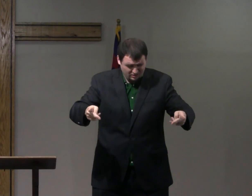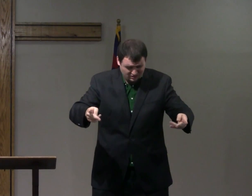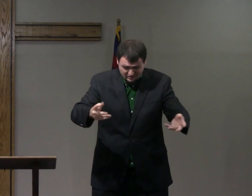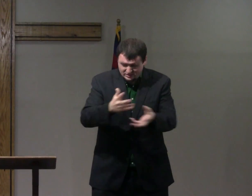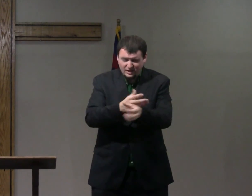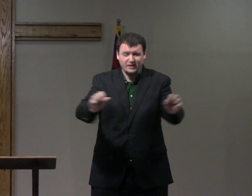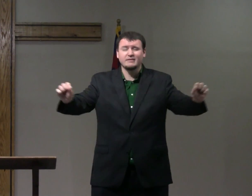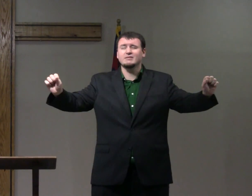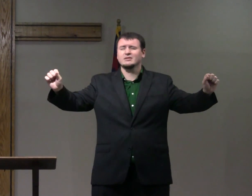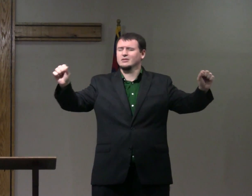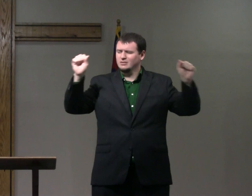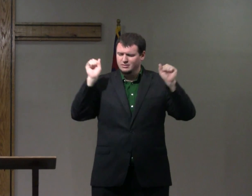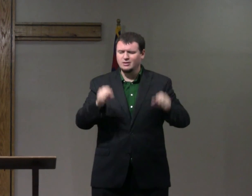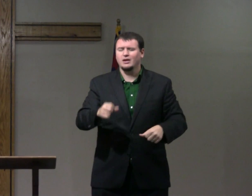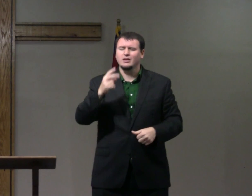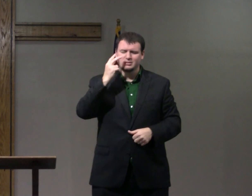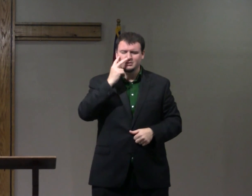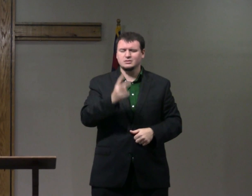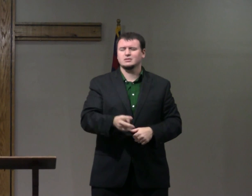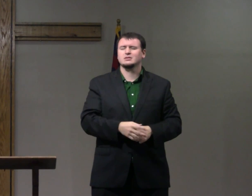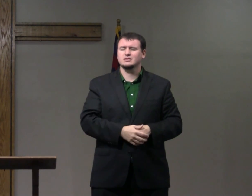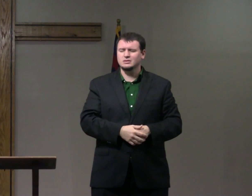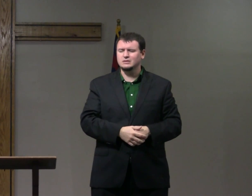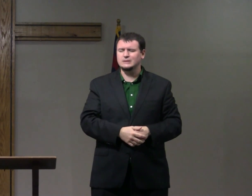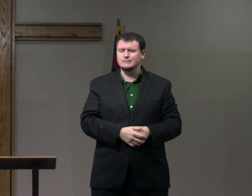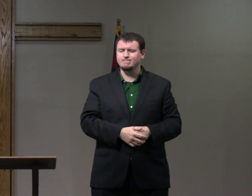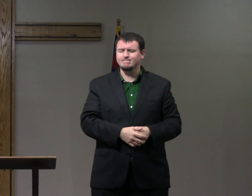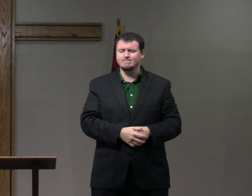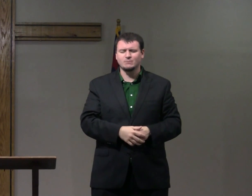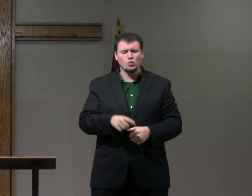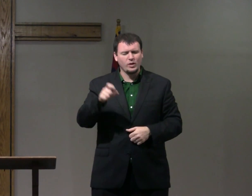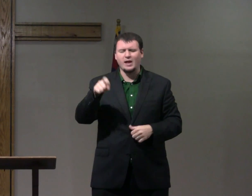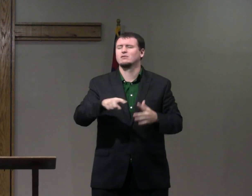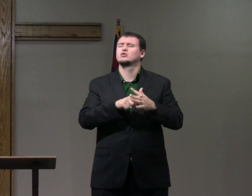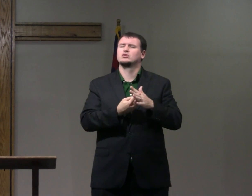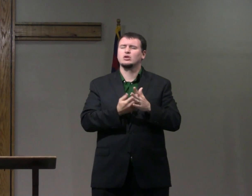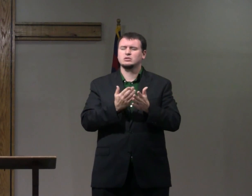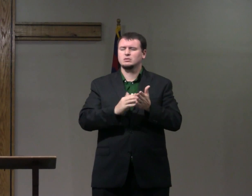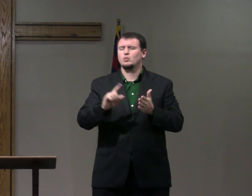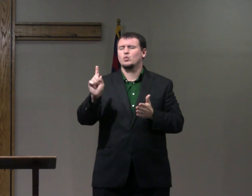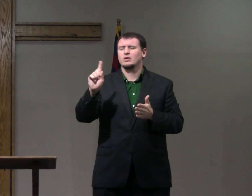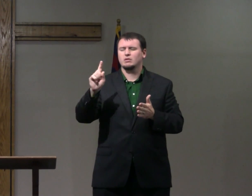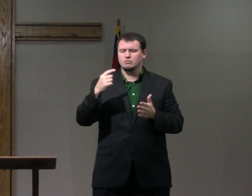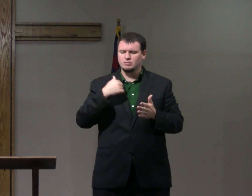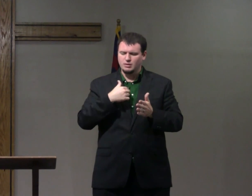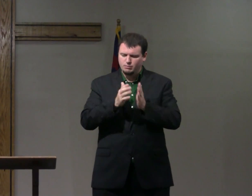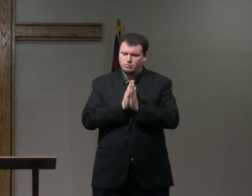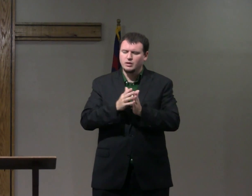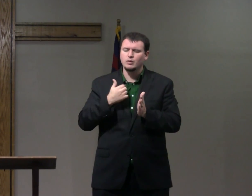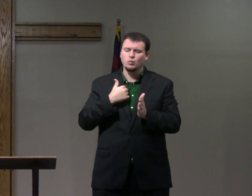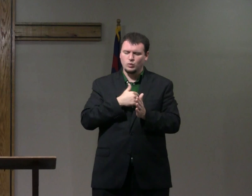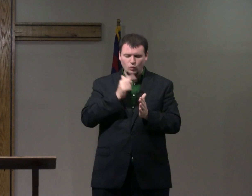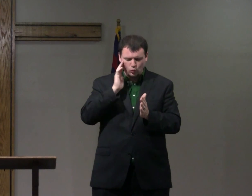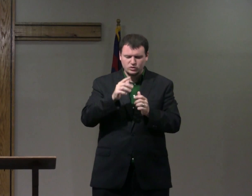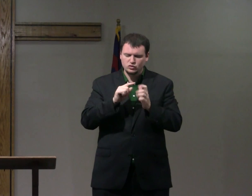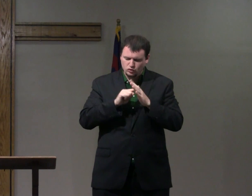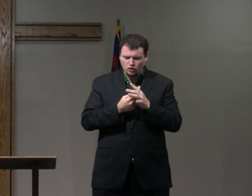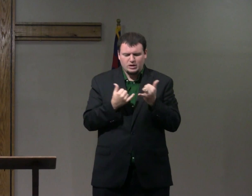how we can do this and how people can be saved. We have to start somewhere.